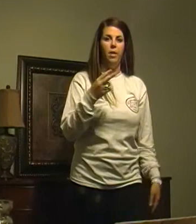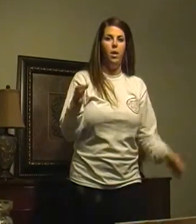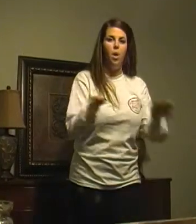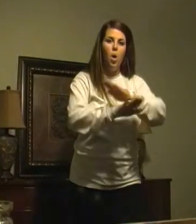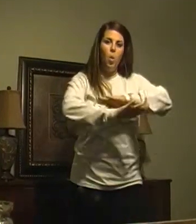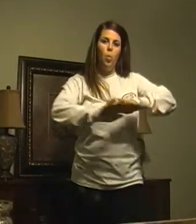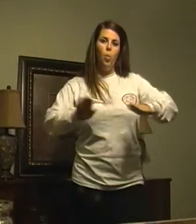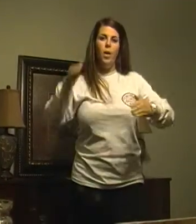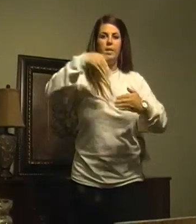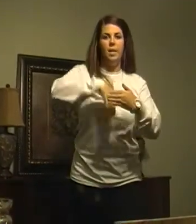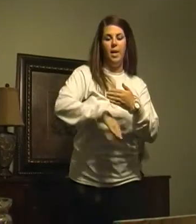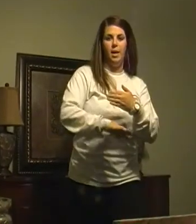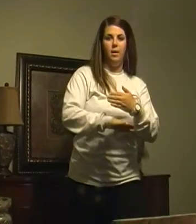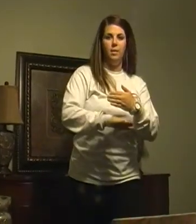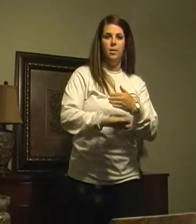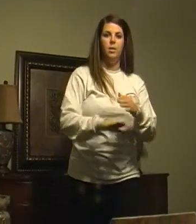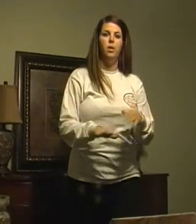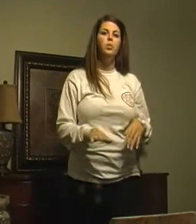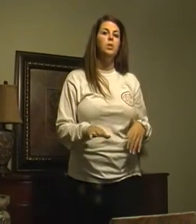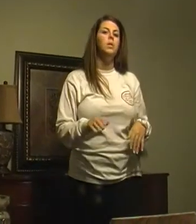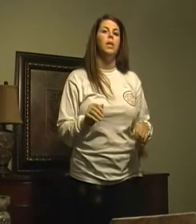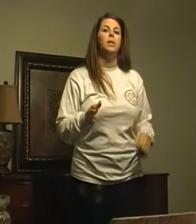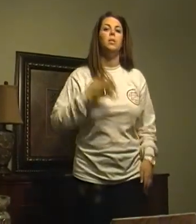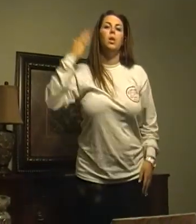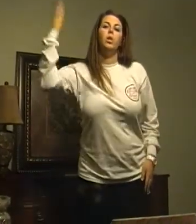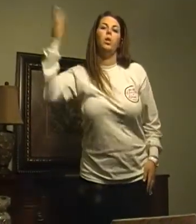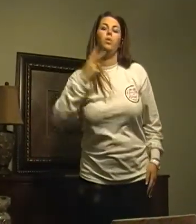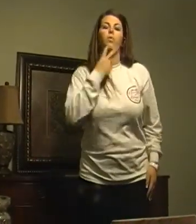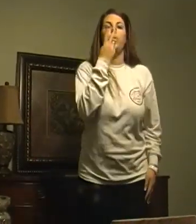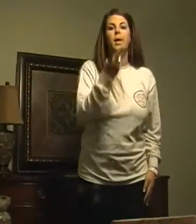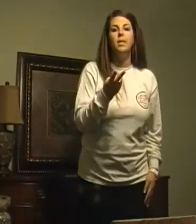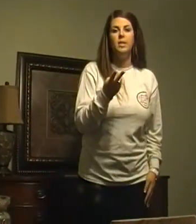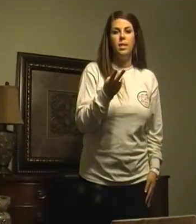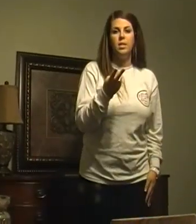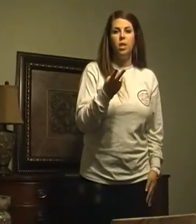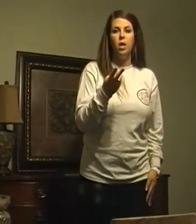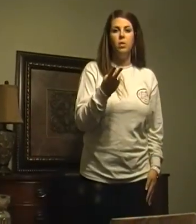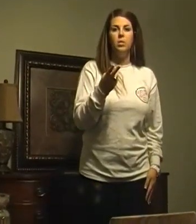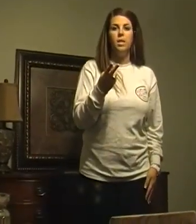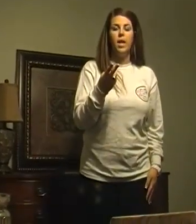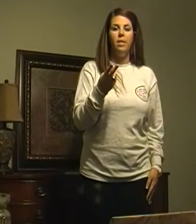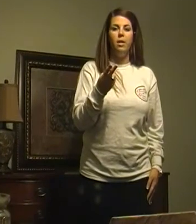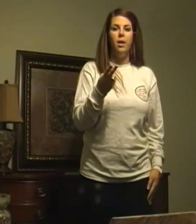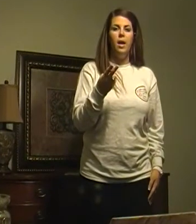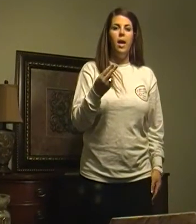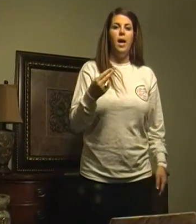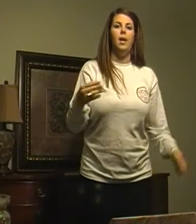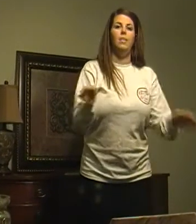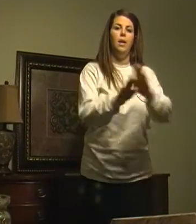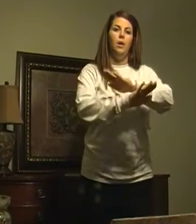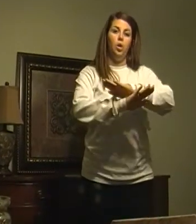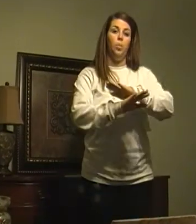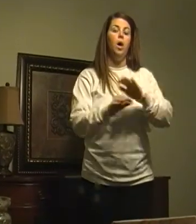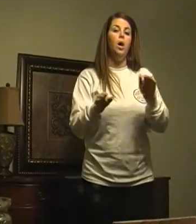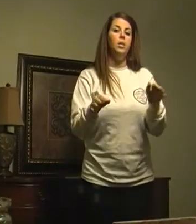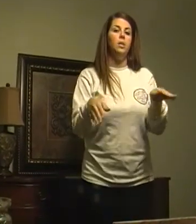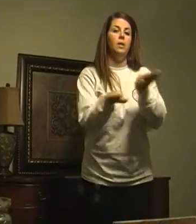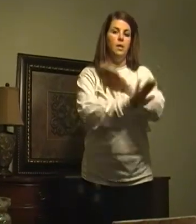together, wasn't in. So those two things, your voice is close together, and then you pause, and then